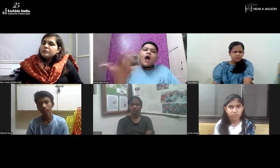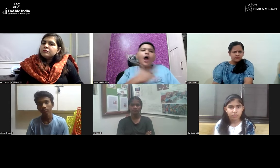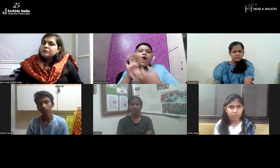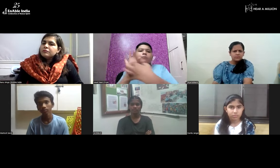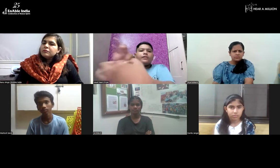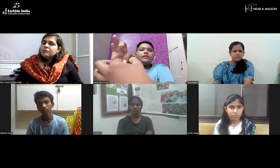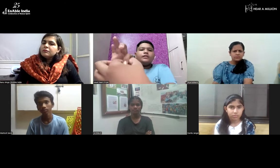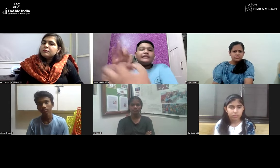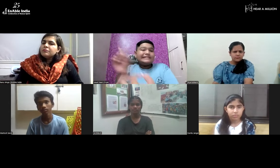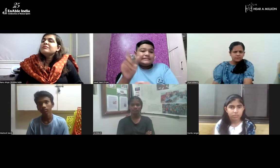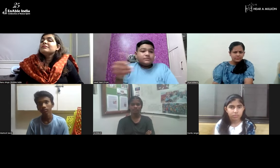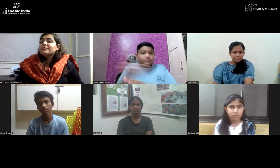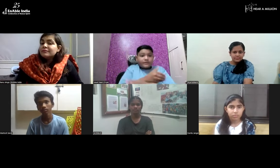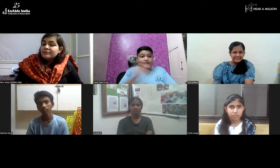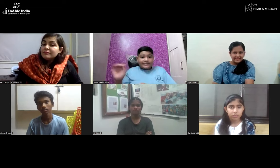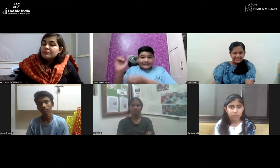boys and girls.